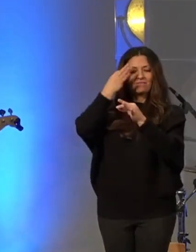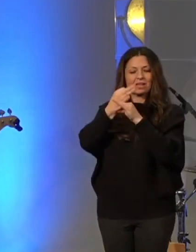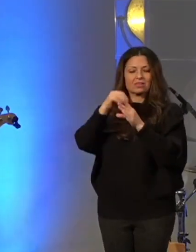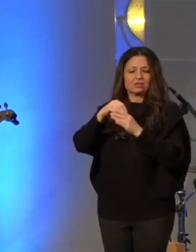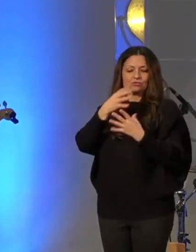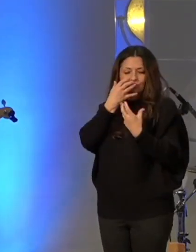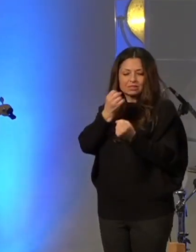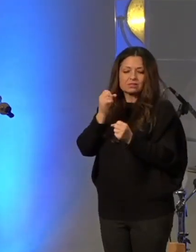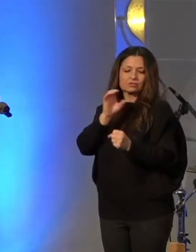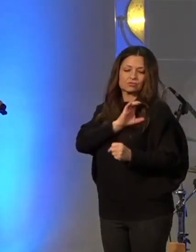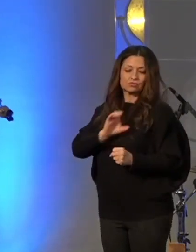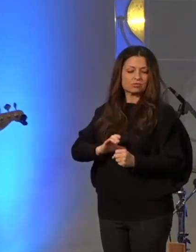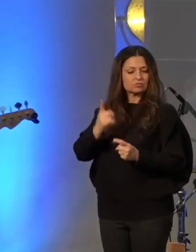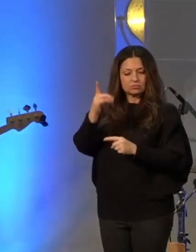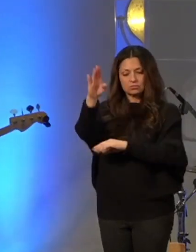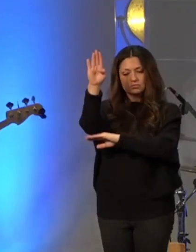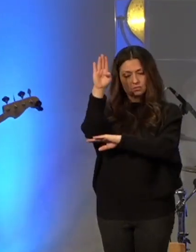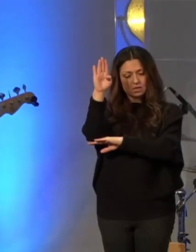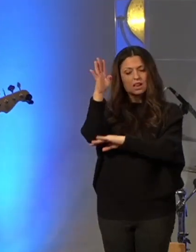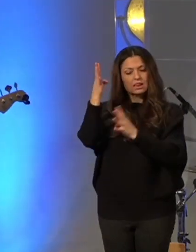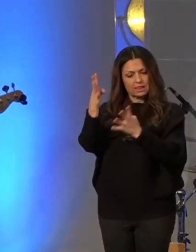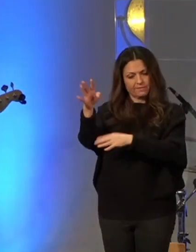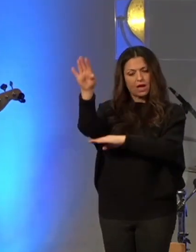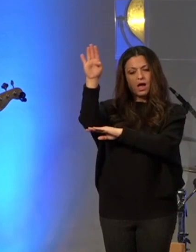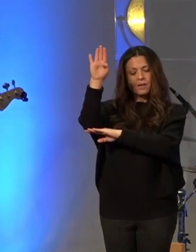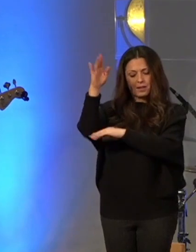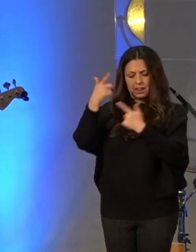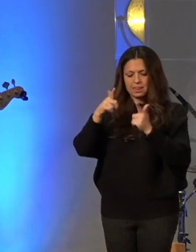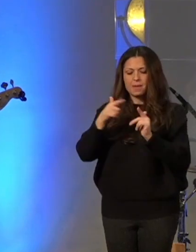Just leave it up and let me pray for you.